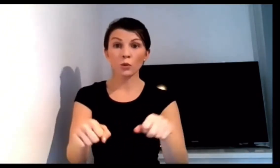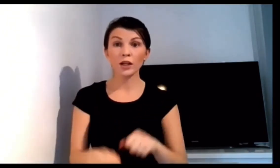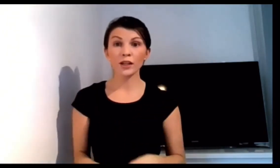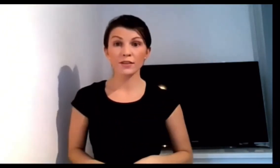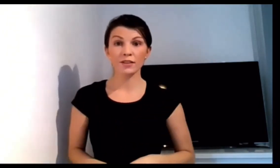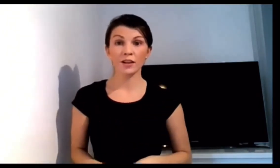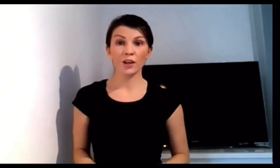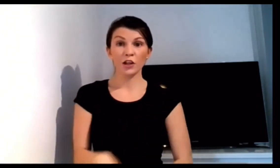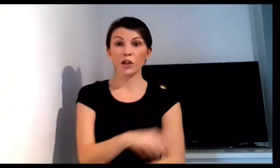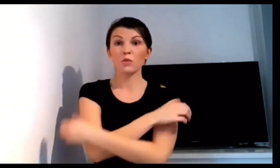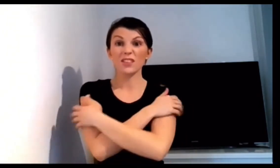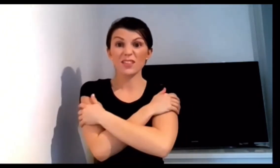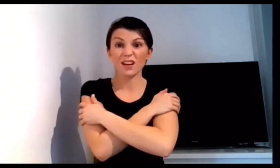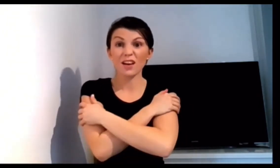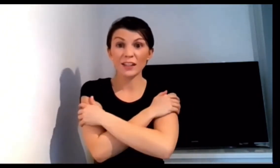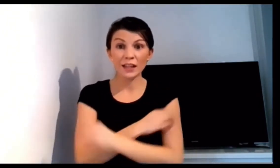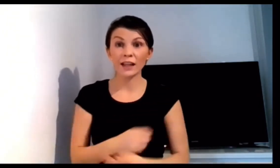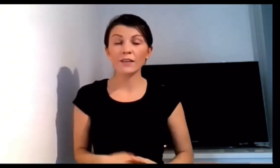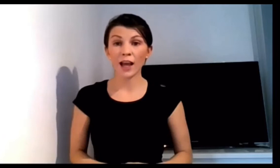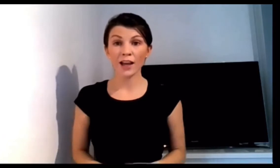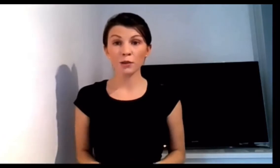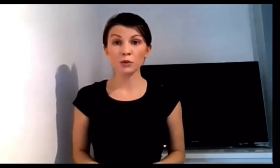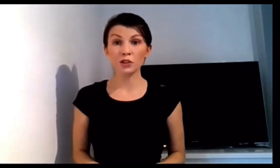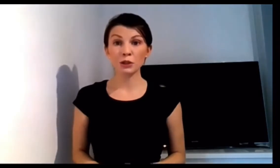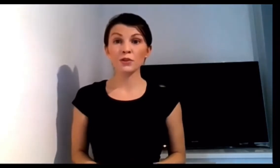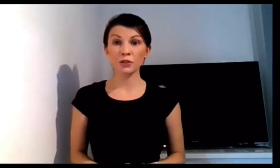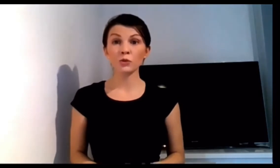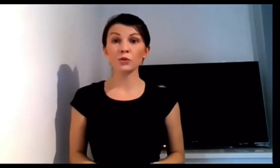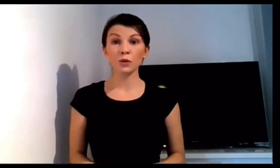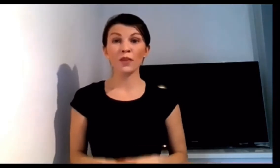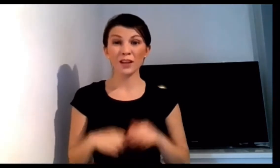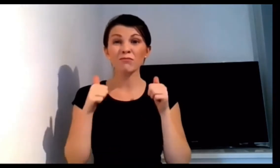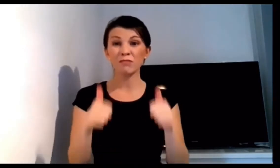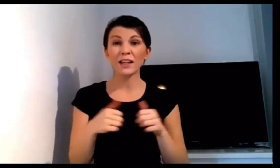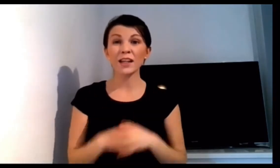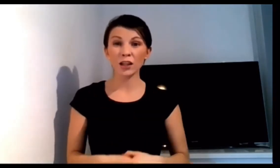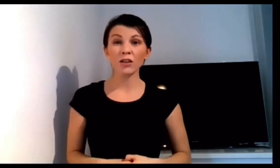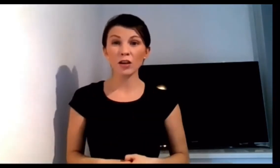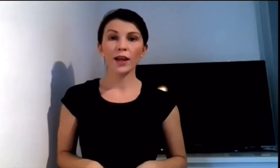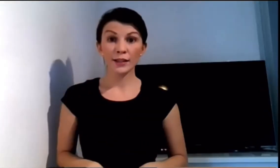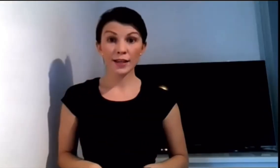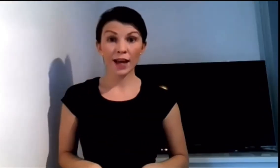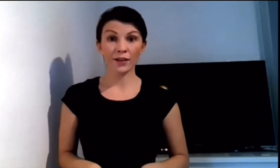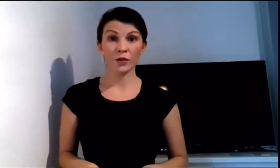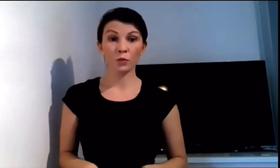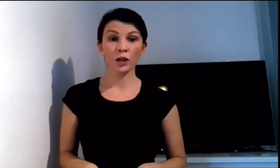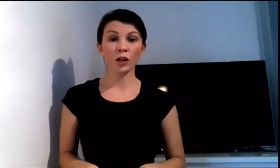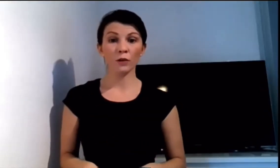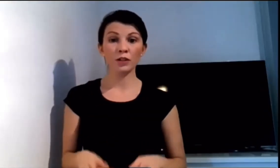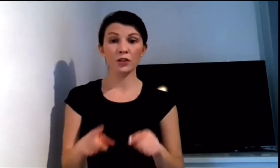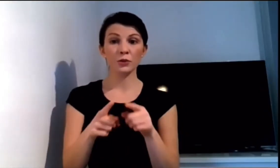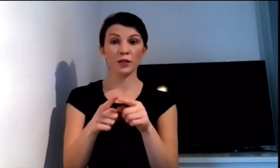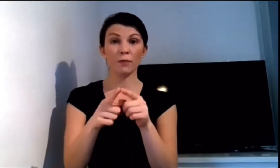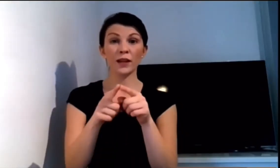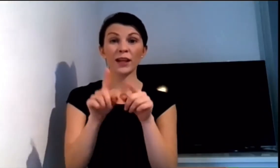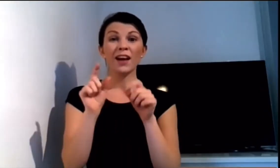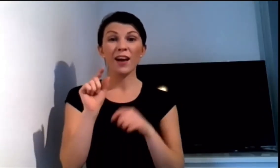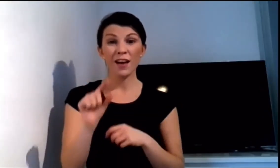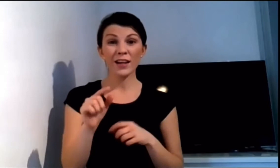forwards. You were signing the animals you saw. That's really good. Next, we are going to do something a little